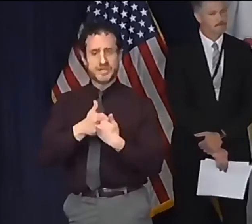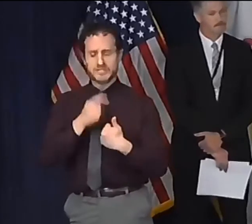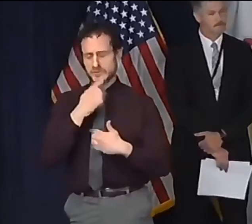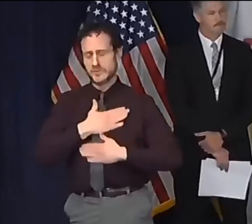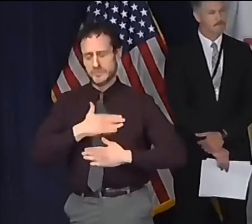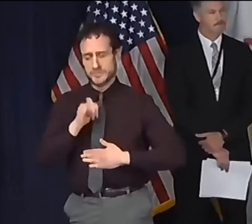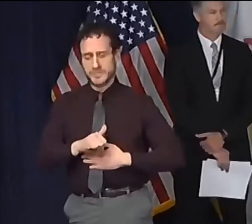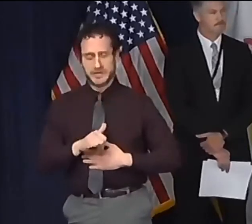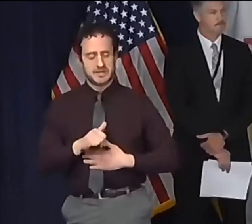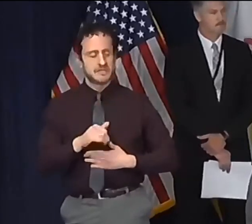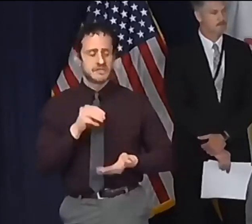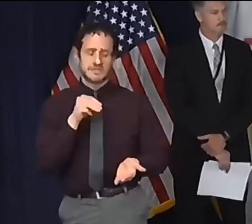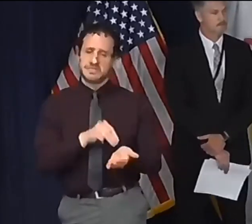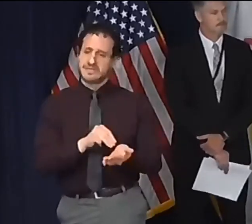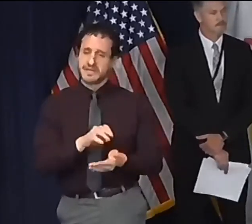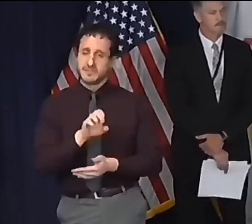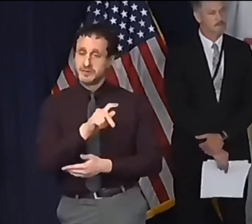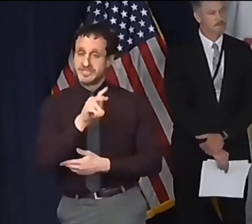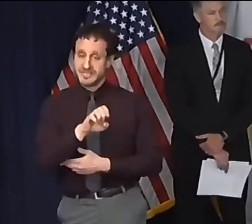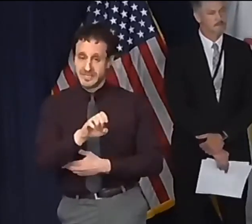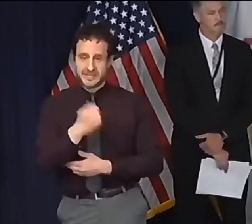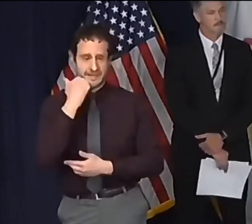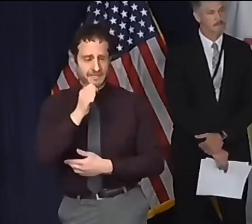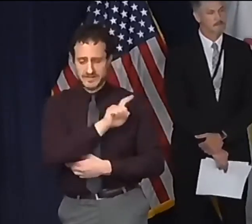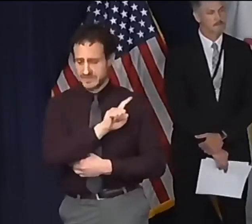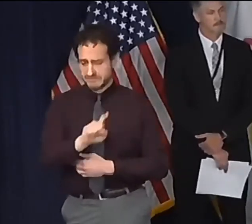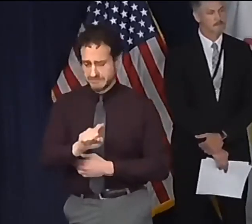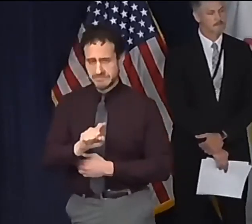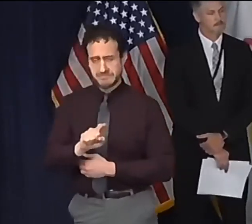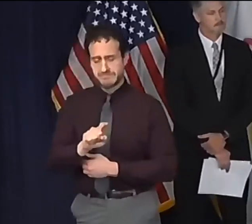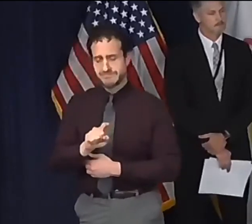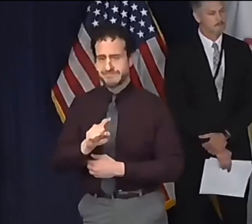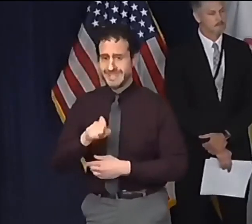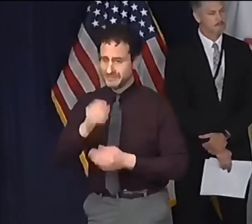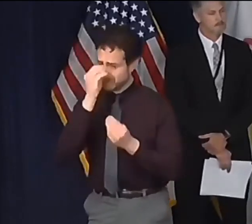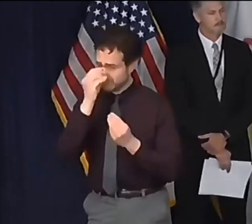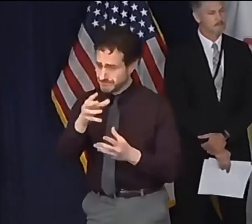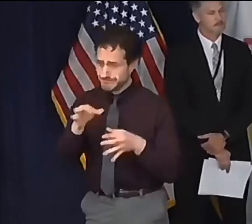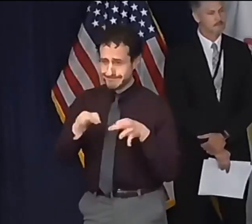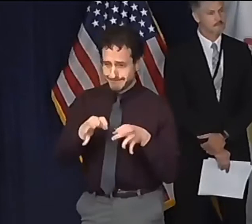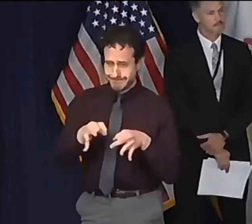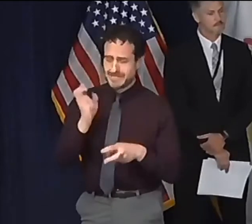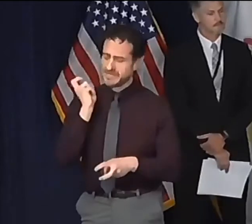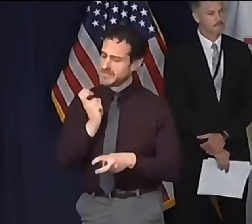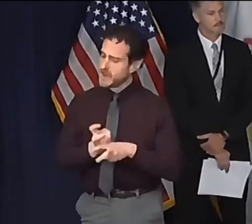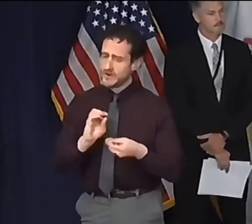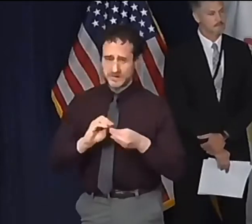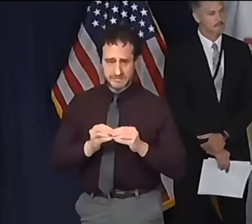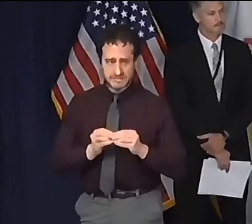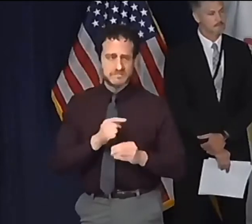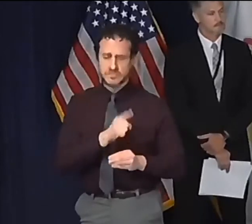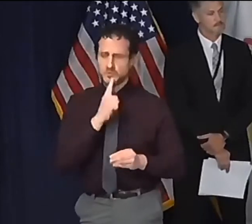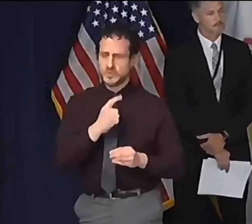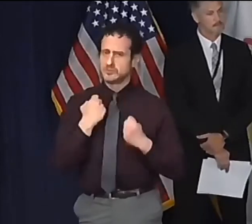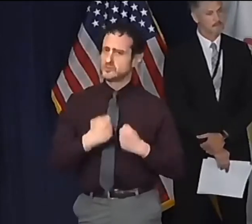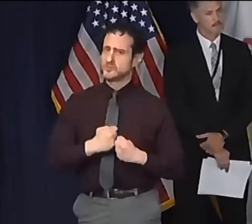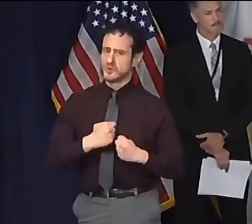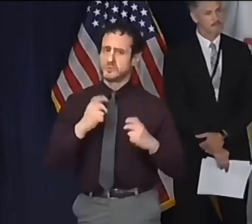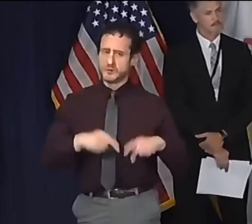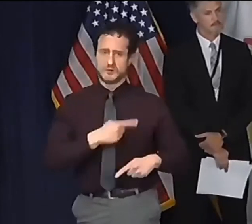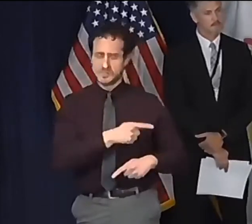Dr. Ezike, every day coming up here with these difficult numbers, she's really shown strength, and it's refreshing to see